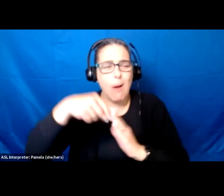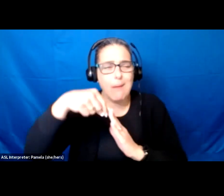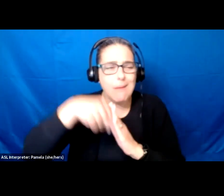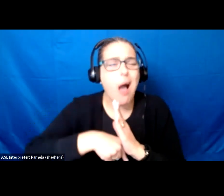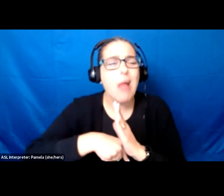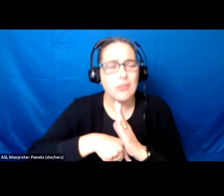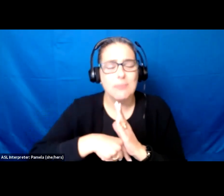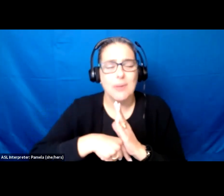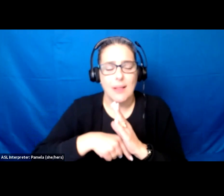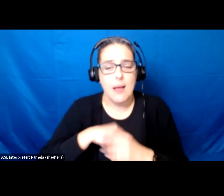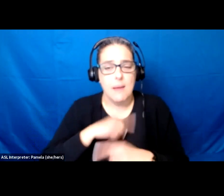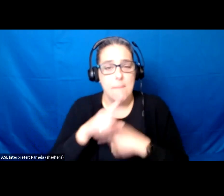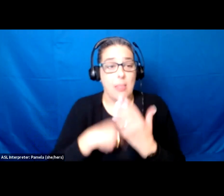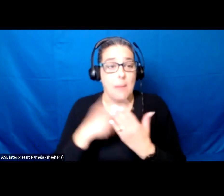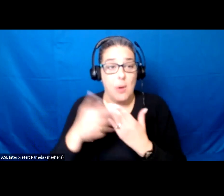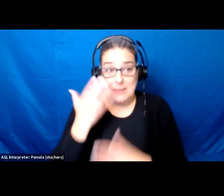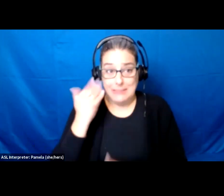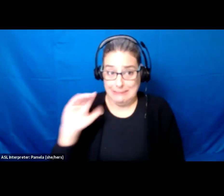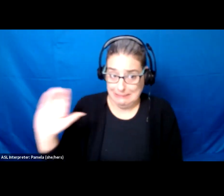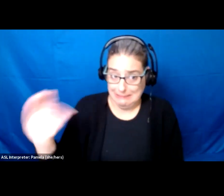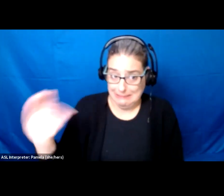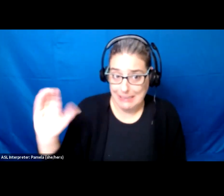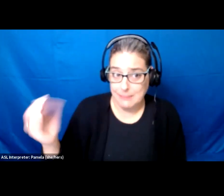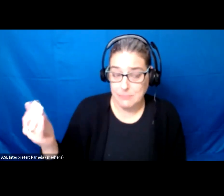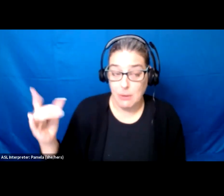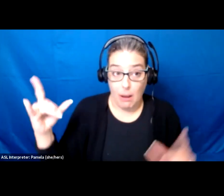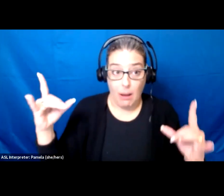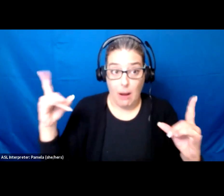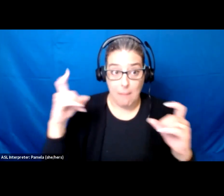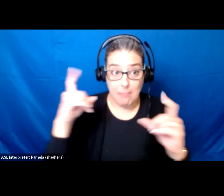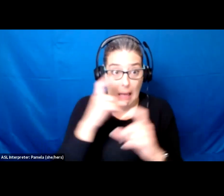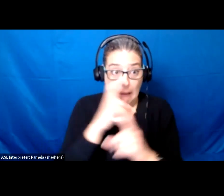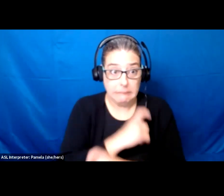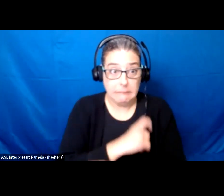there seems to be a pretty high degree of complexity.